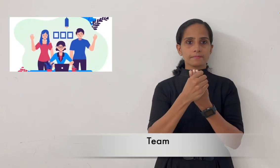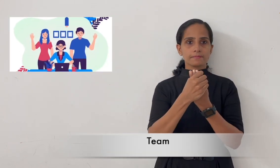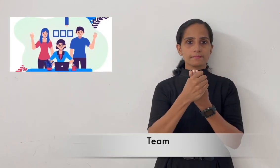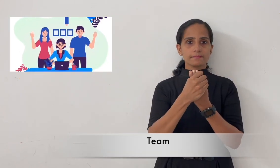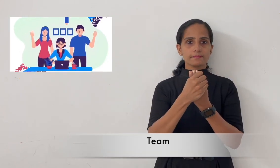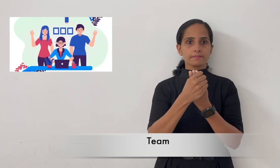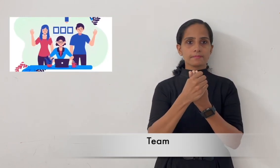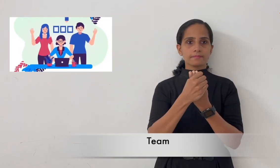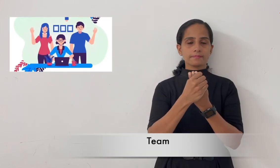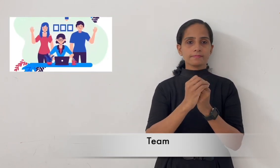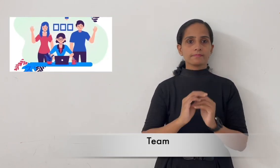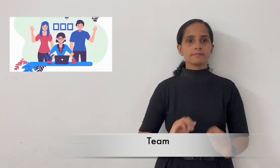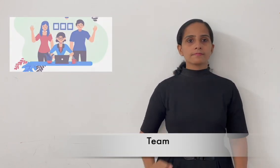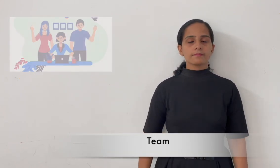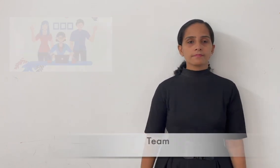Team.